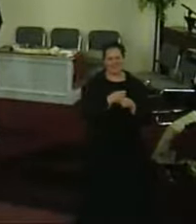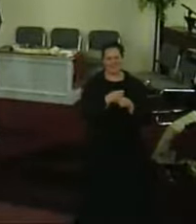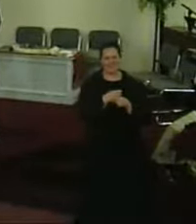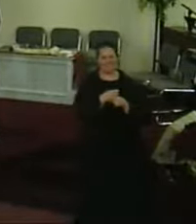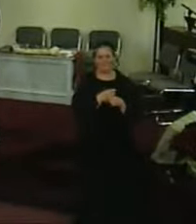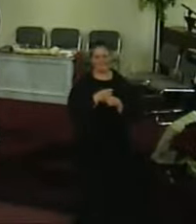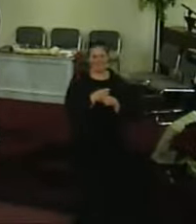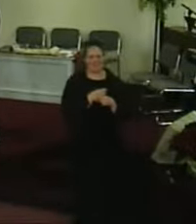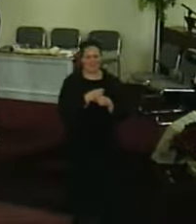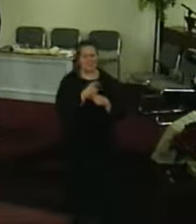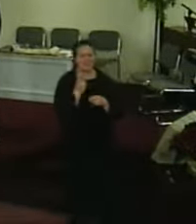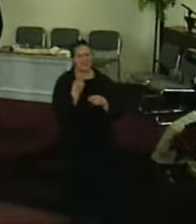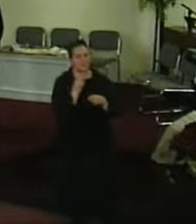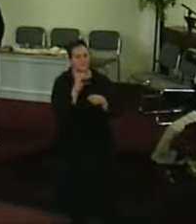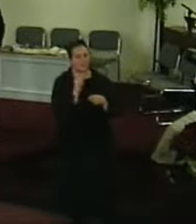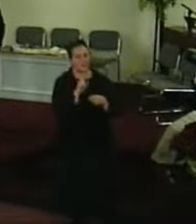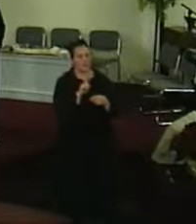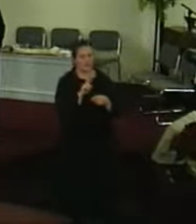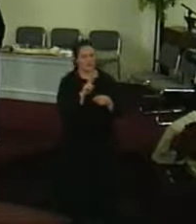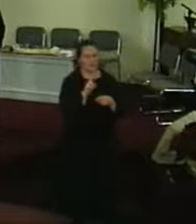2 Corinthians 4:18.